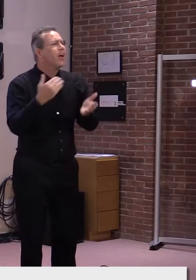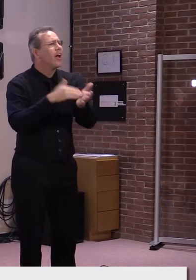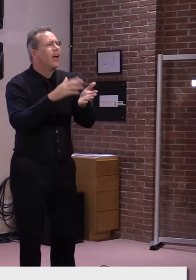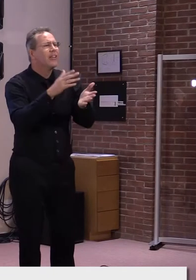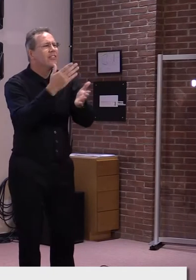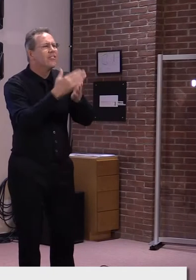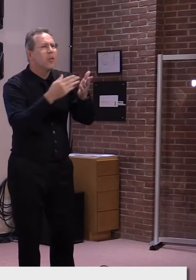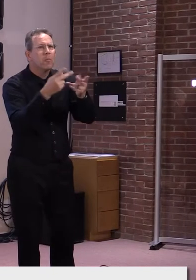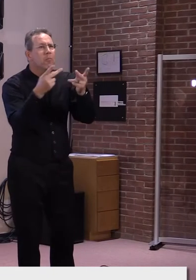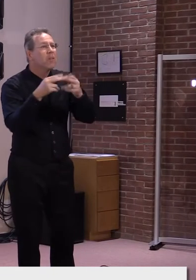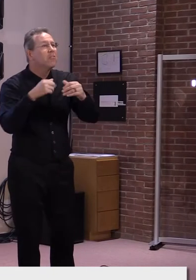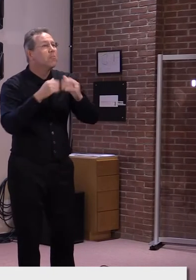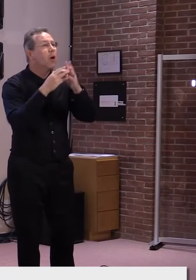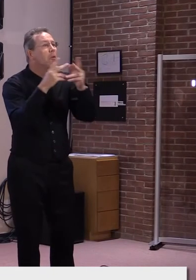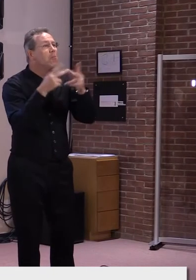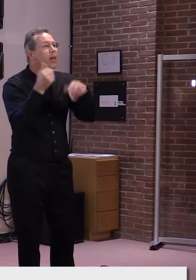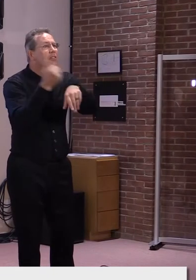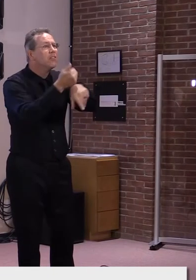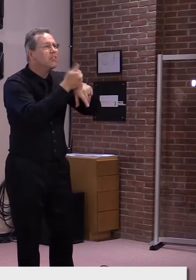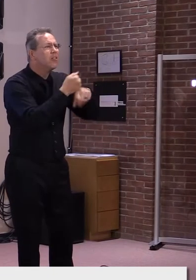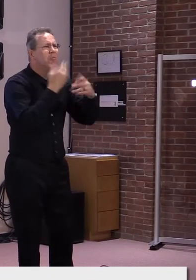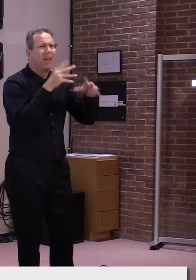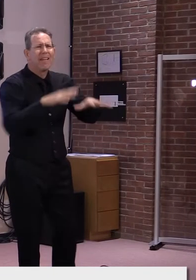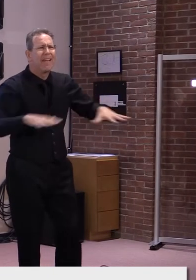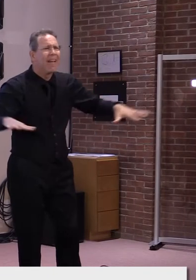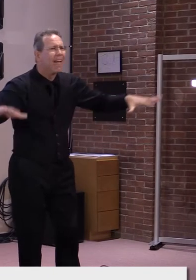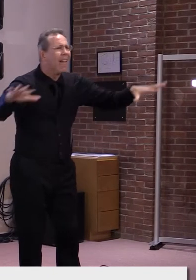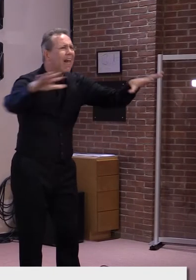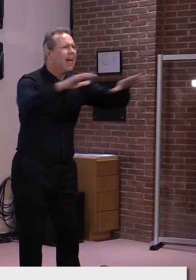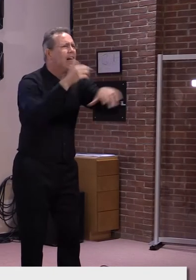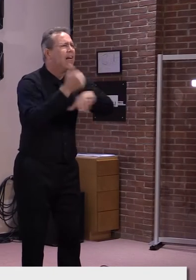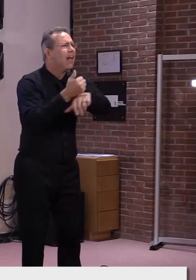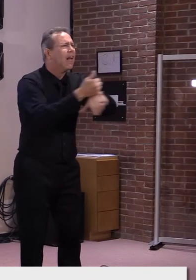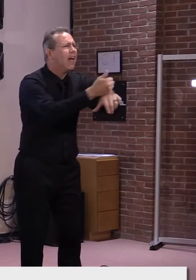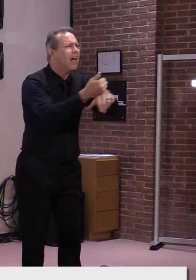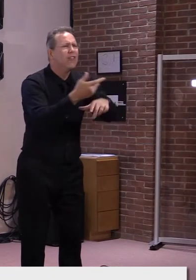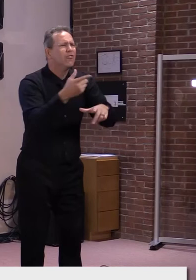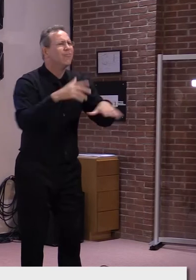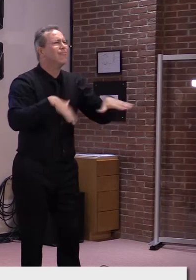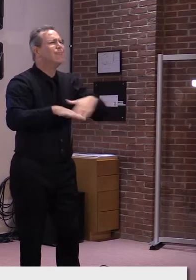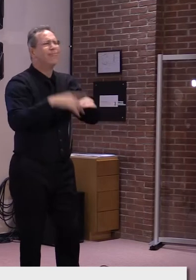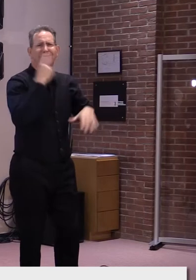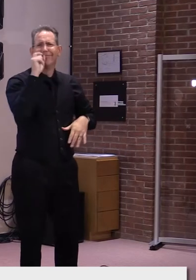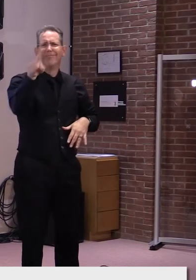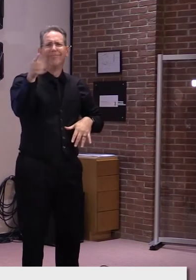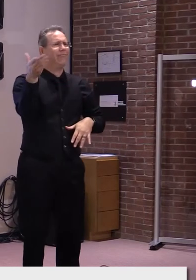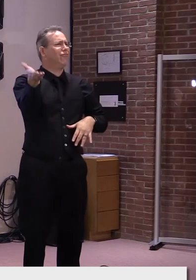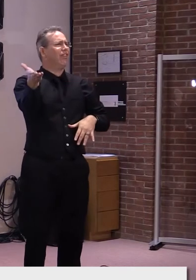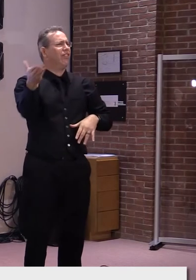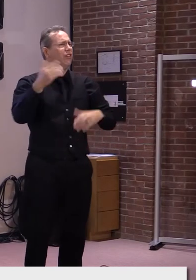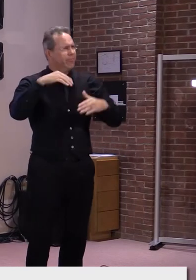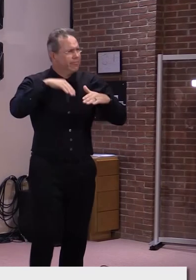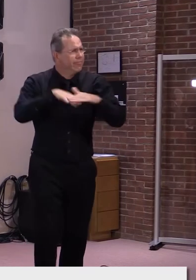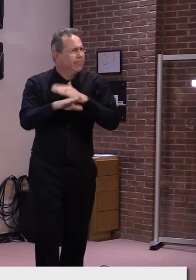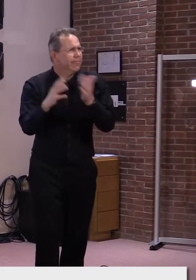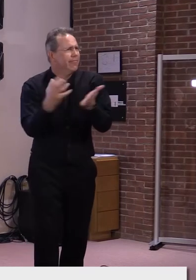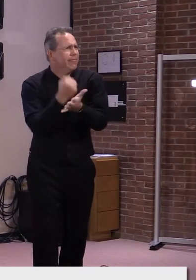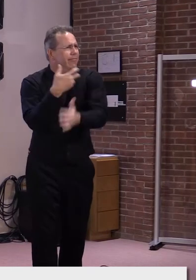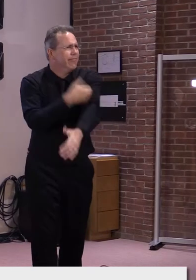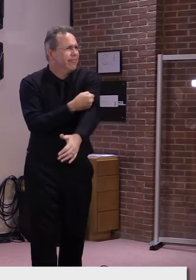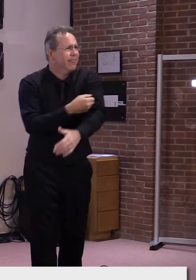more opportunities to make an appointment or simply walk in to at our health partner clinics or pharmacies. Go